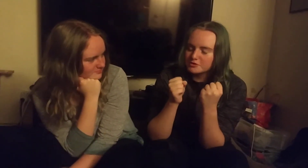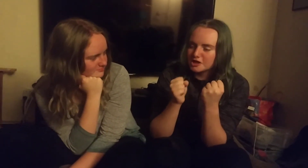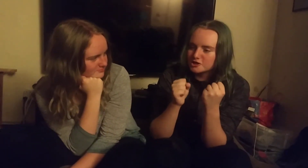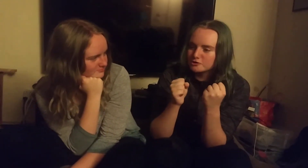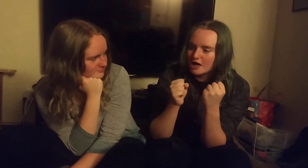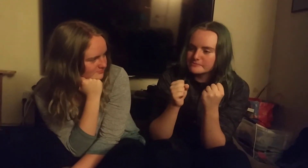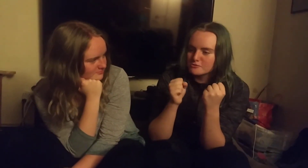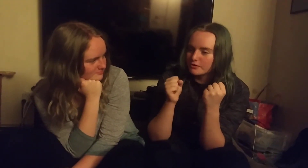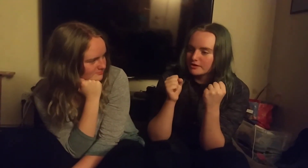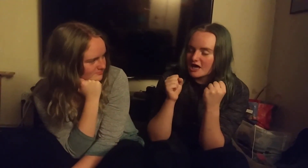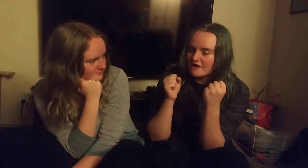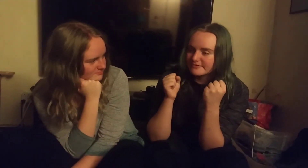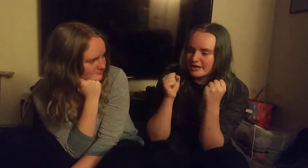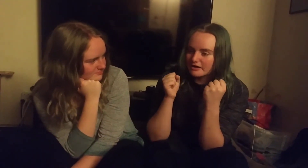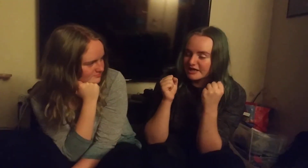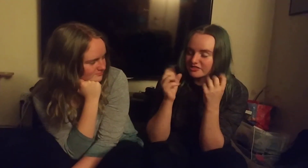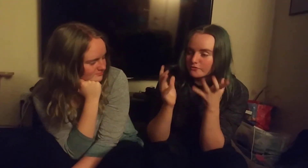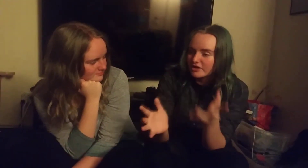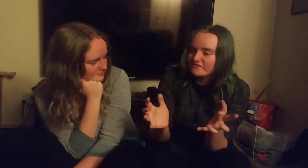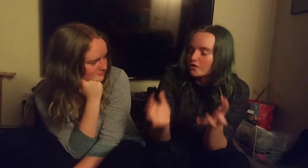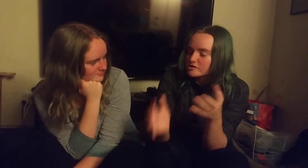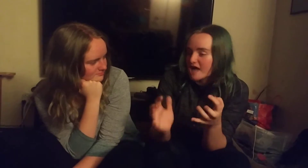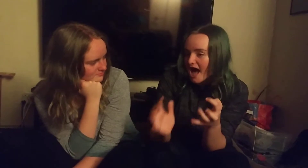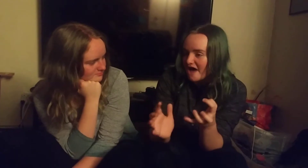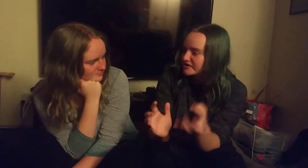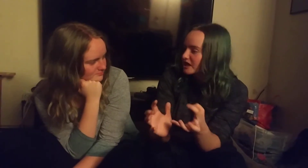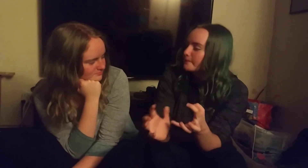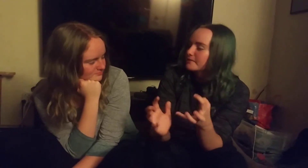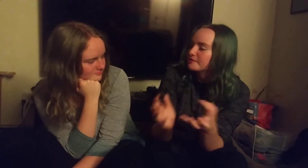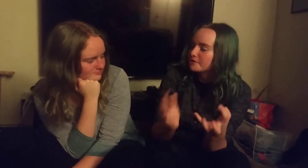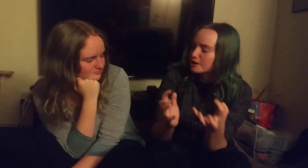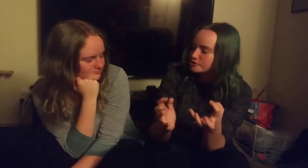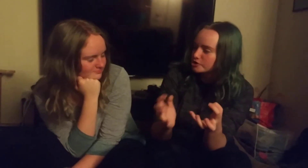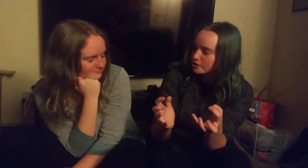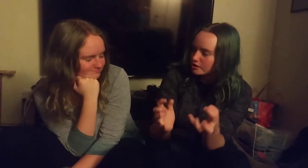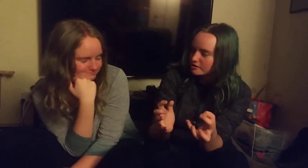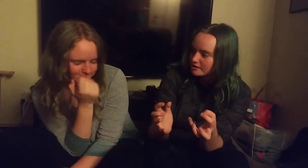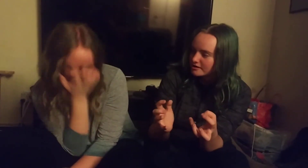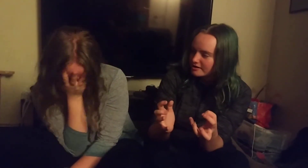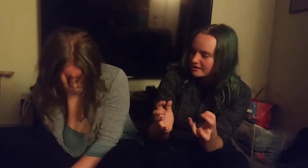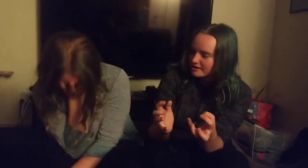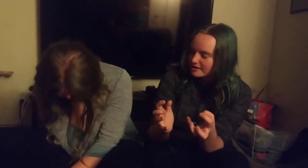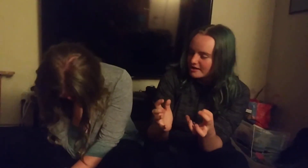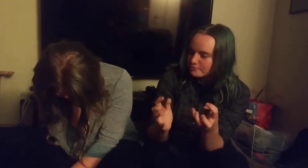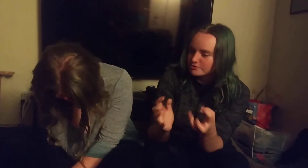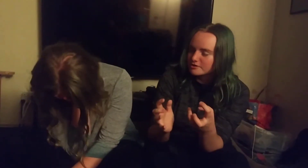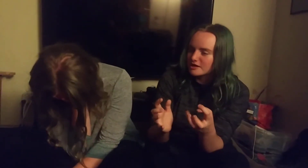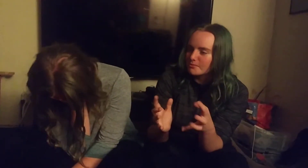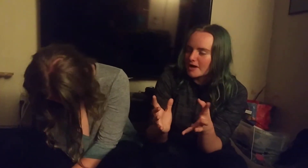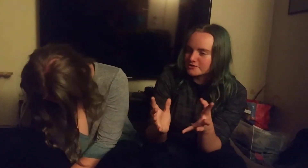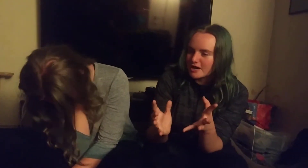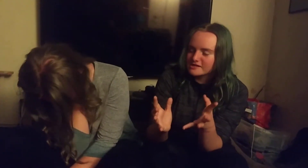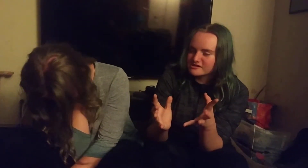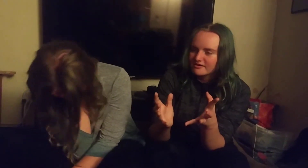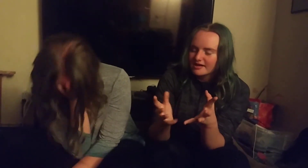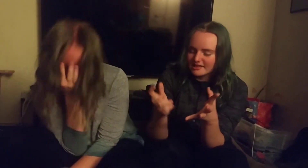2 cups and we only have about like 3/4 to half a cup of brown sugar. And we're doing a double batch, right? So